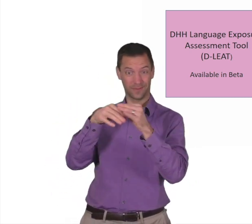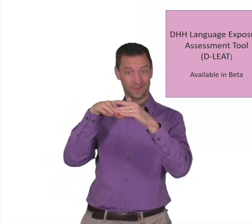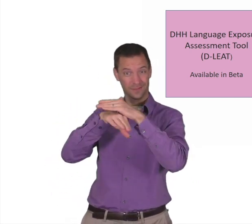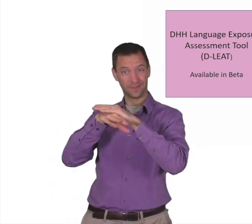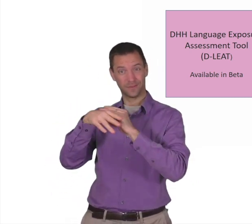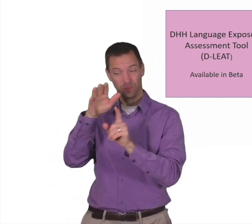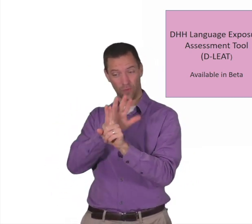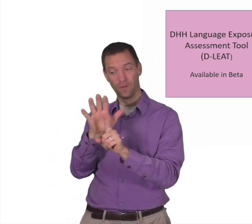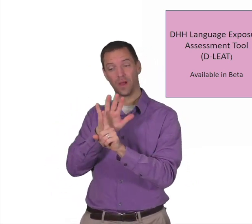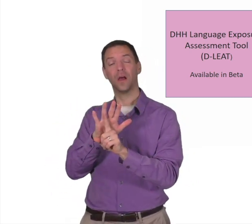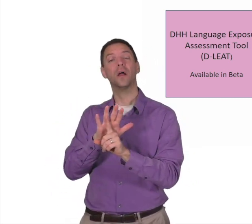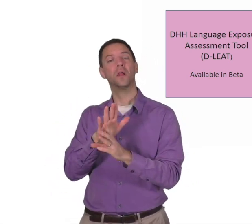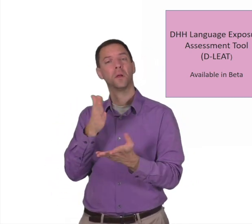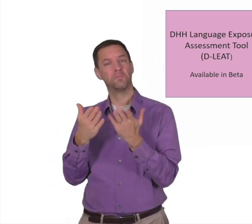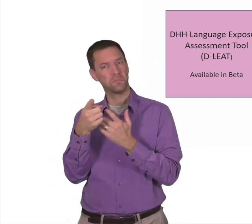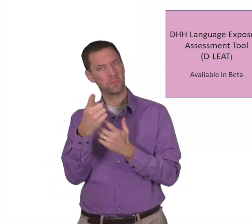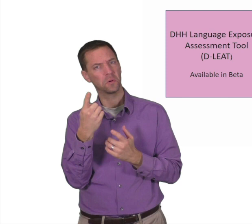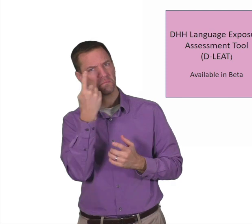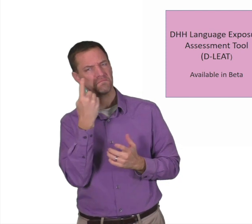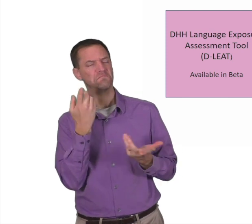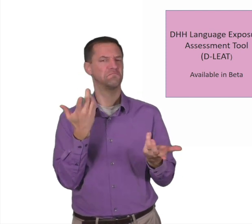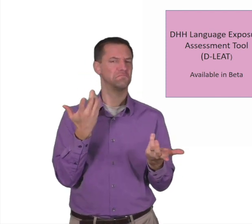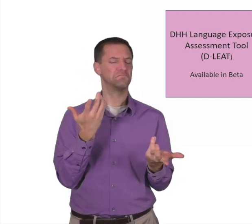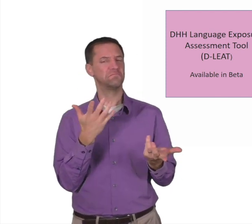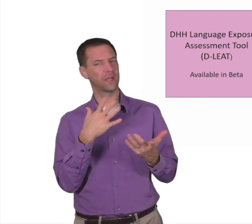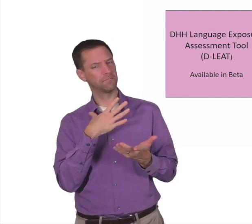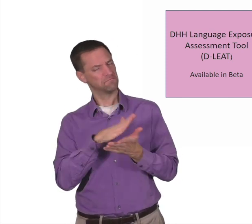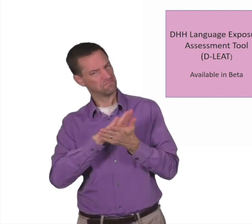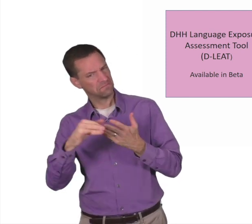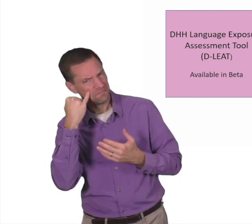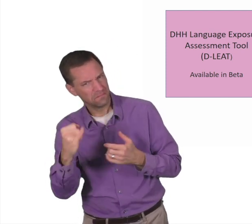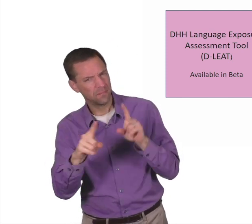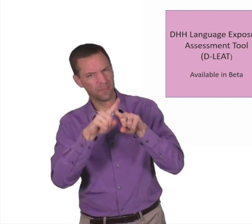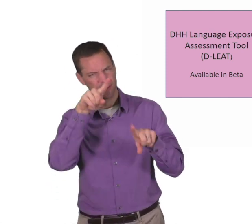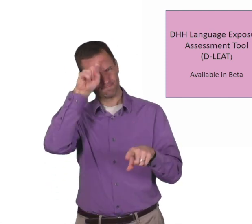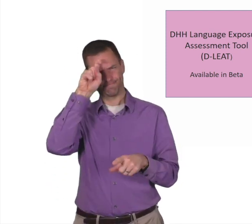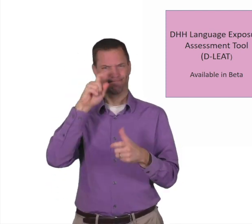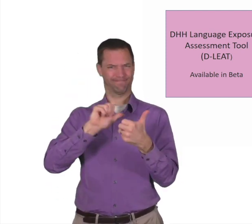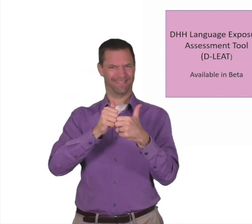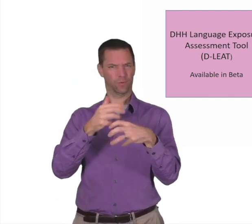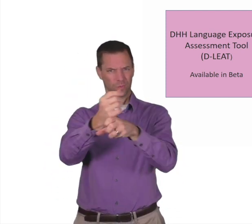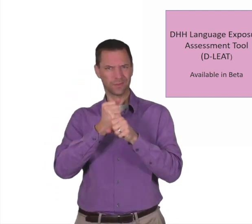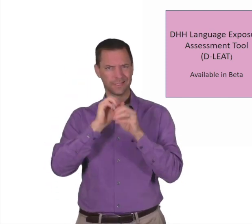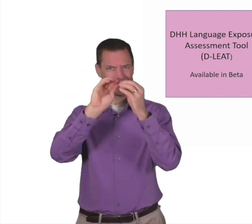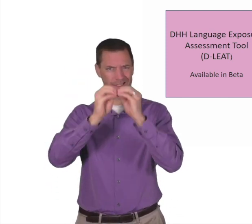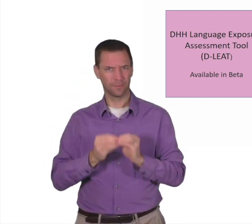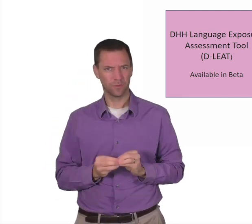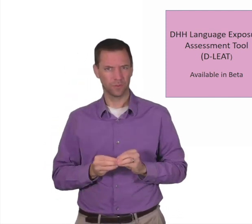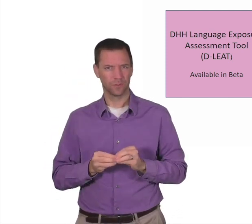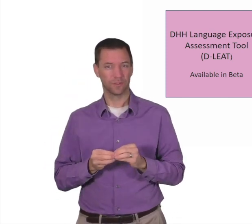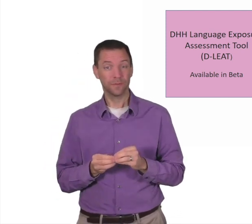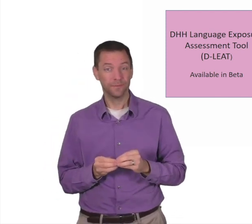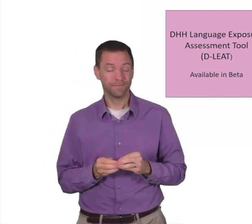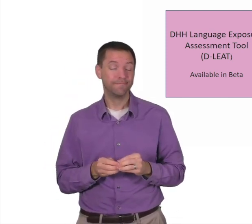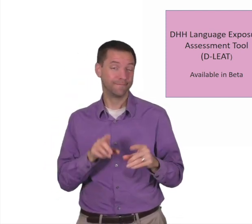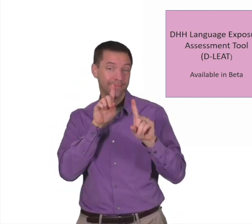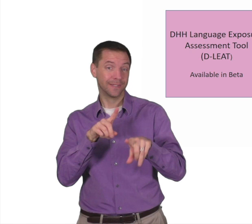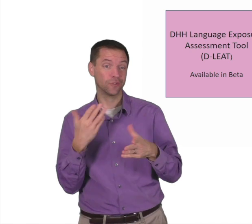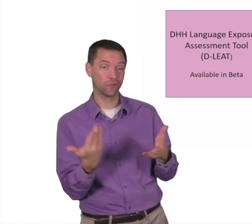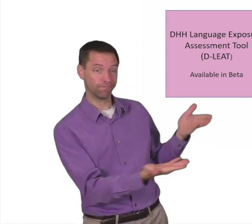So as I was recently introducing the concept of language access profiles, maybe you were thinking that, okay, this sounds like a nice idea, but how do you